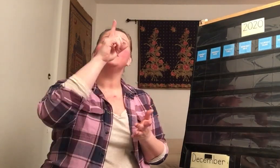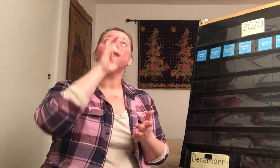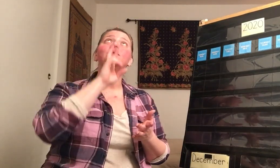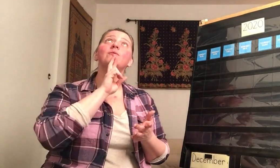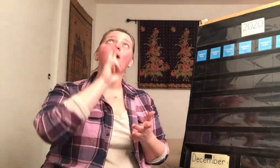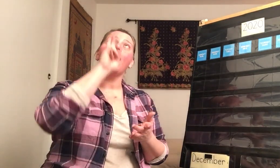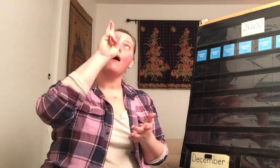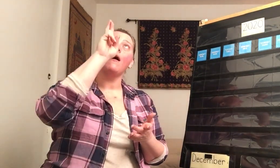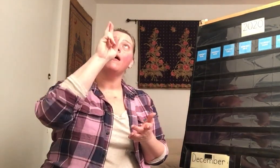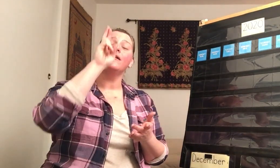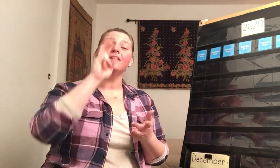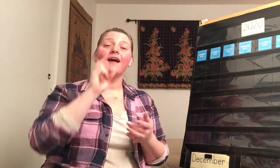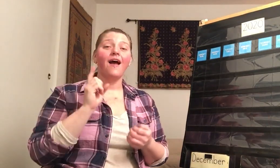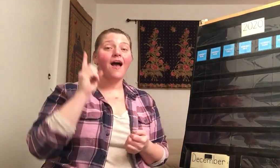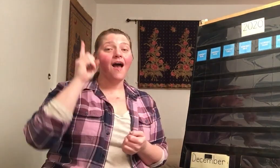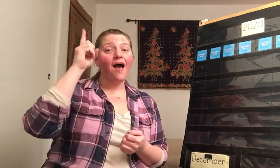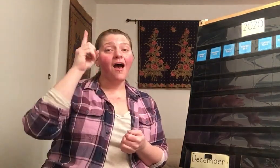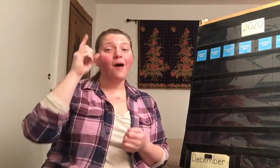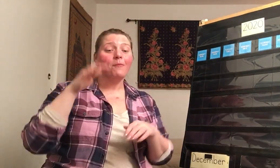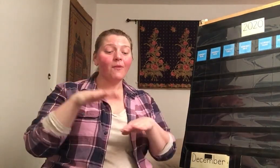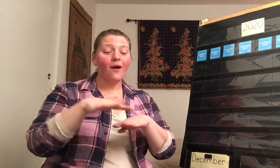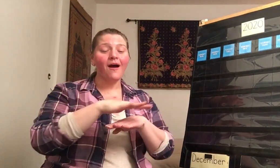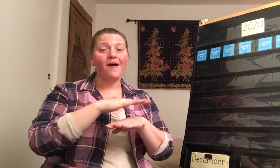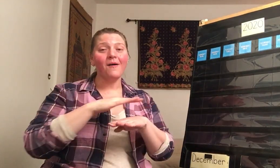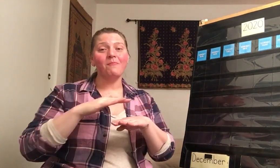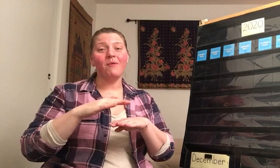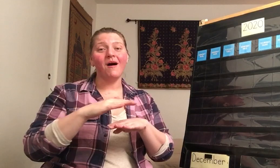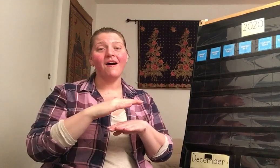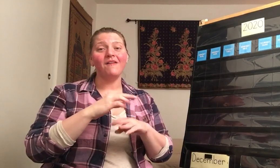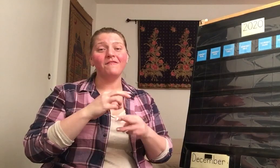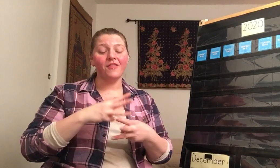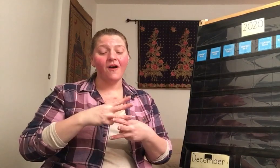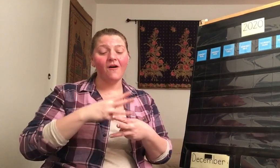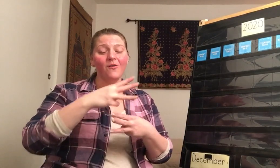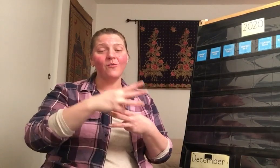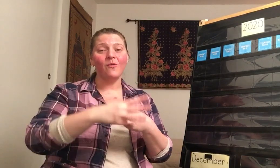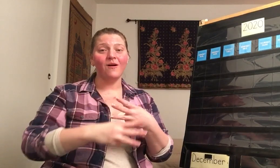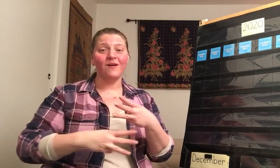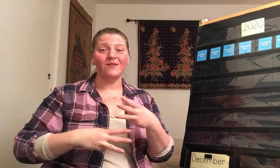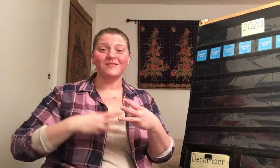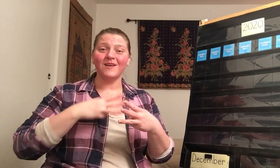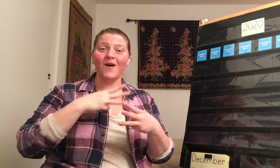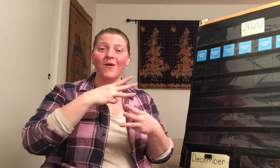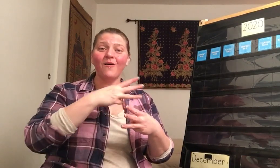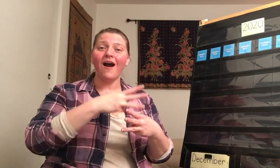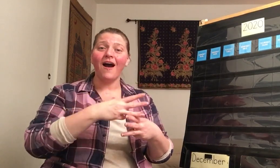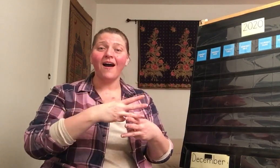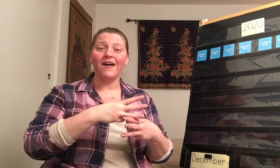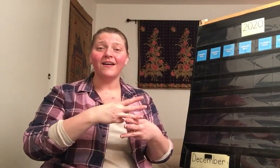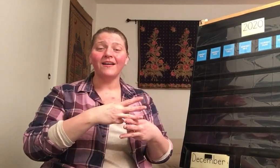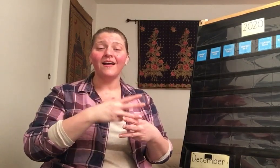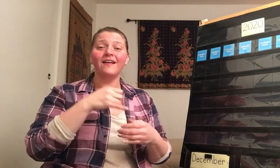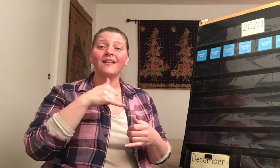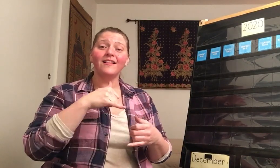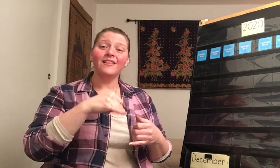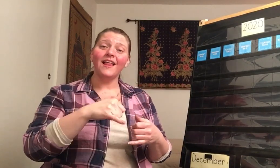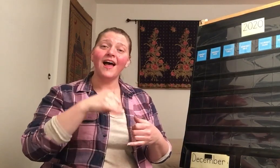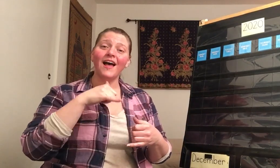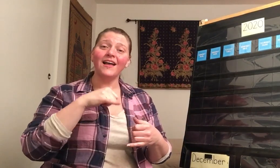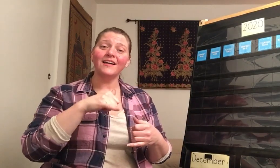you are. Up above the world so high, like